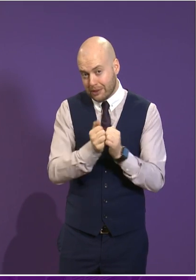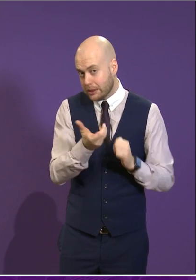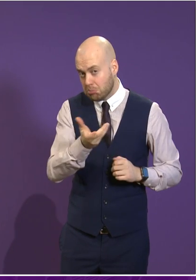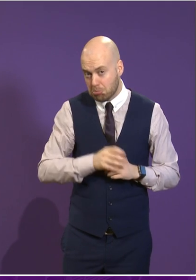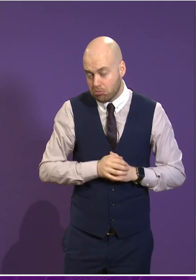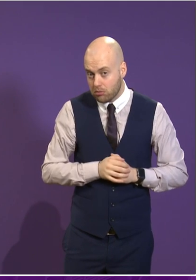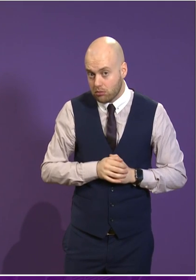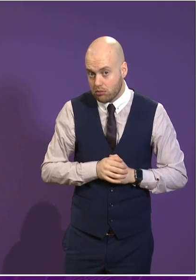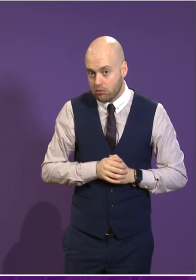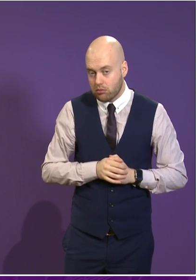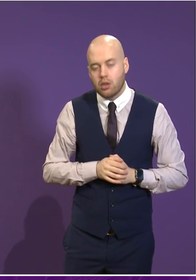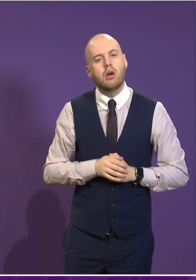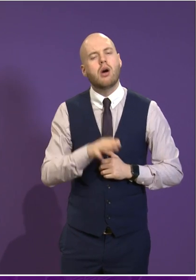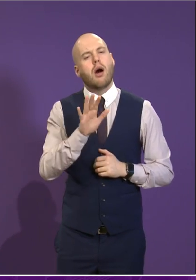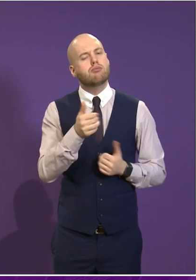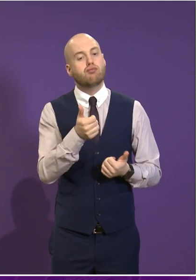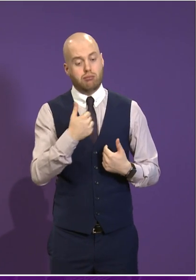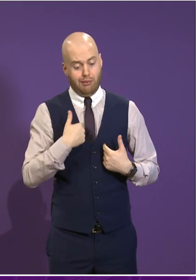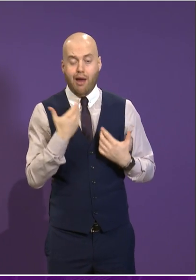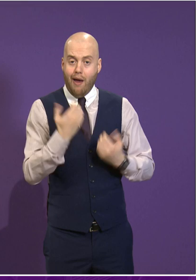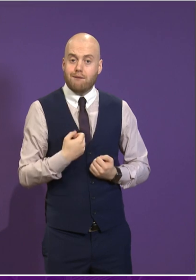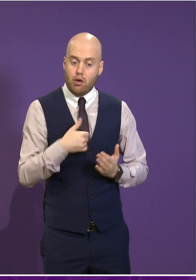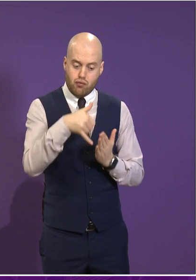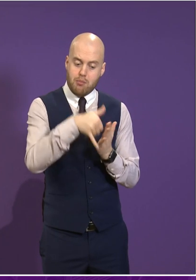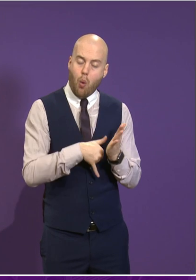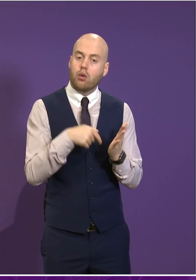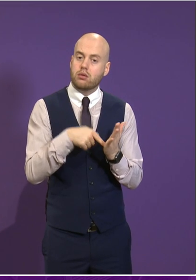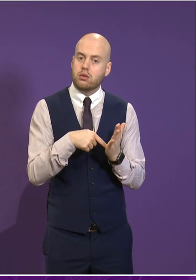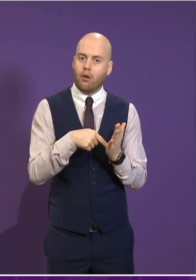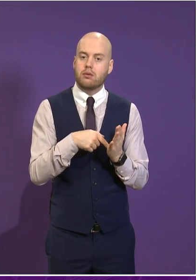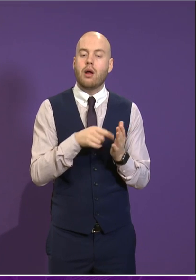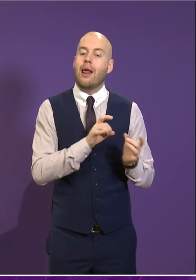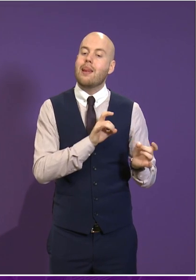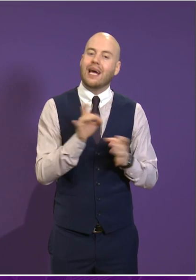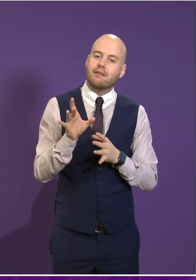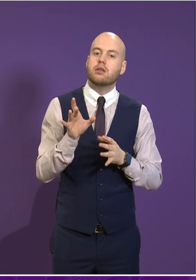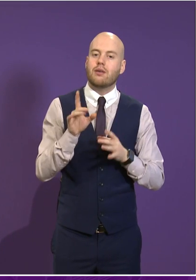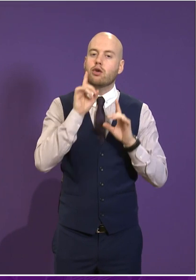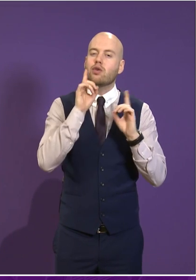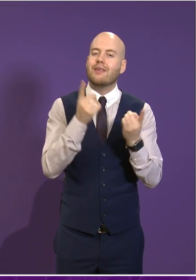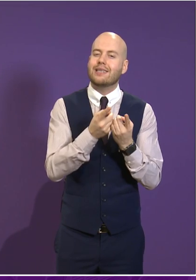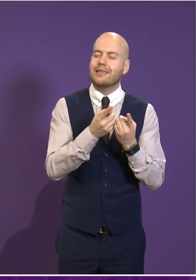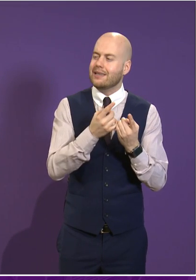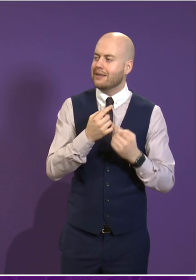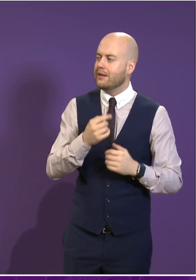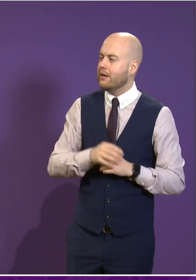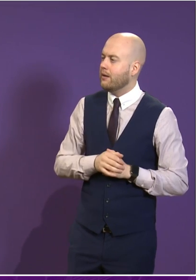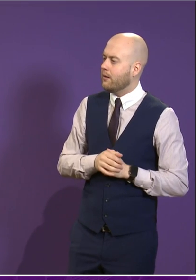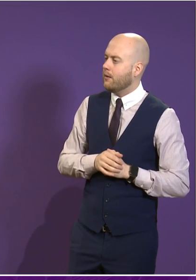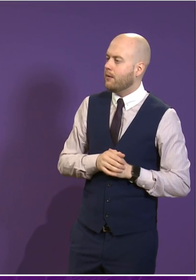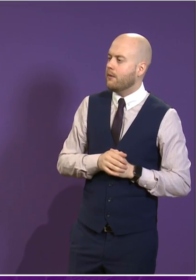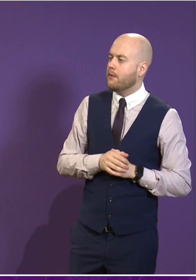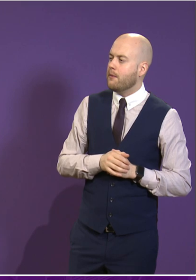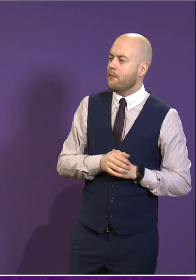is a report on destinations of leavers from universities. Do you have the figures in front of you,